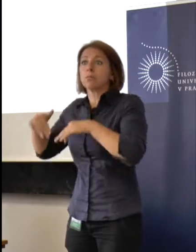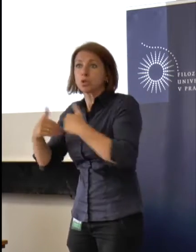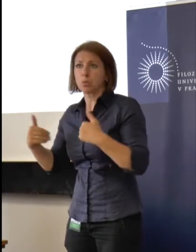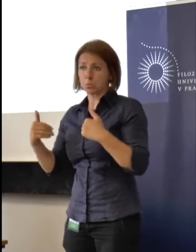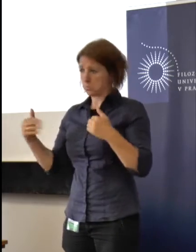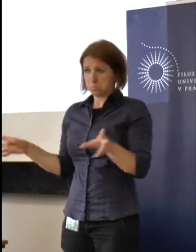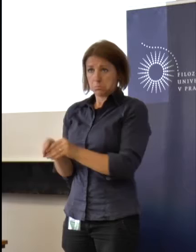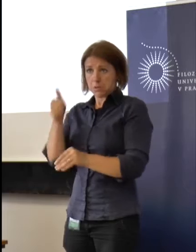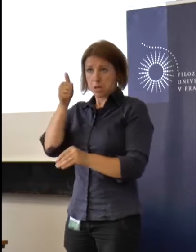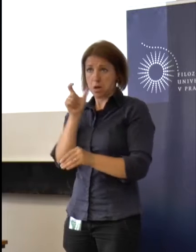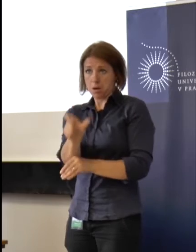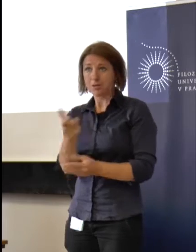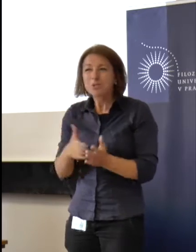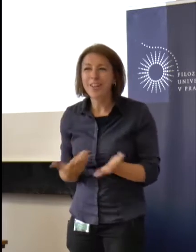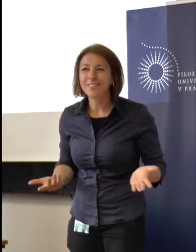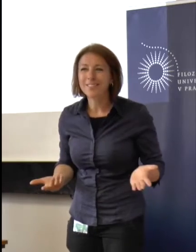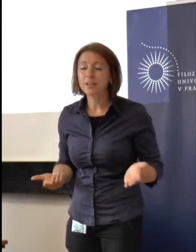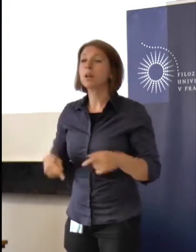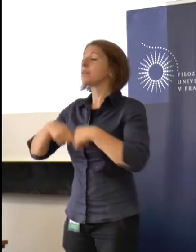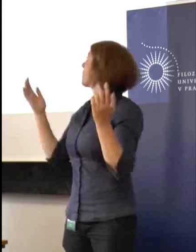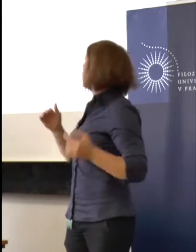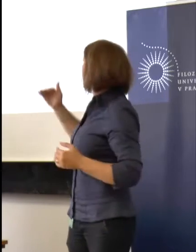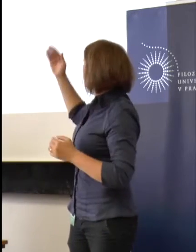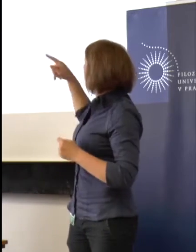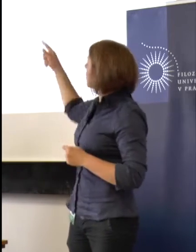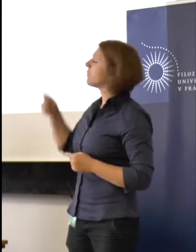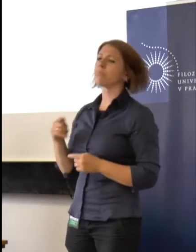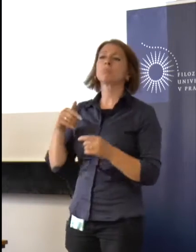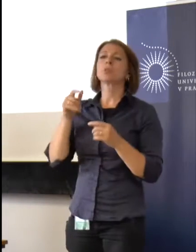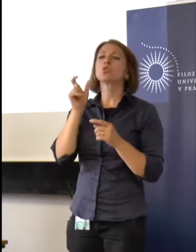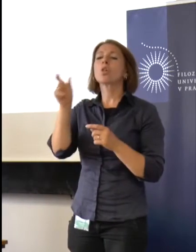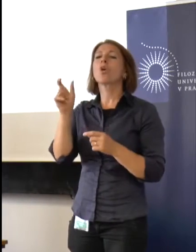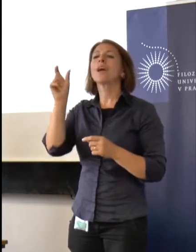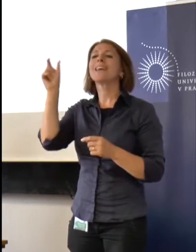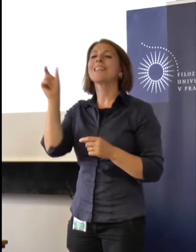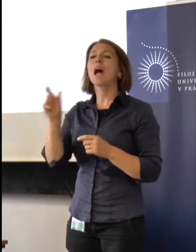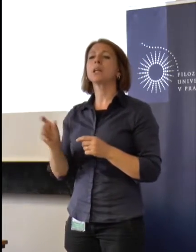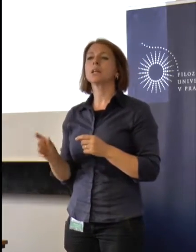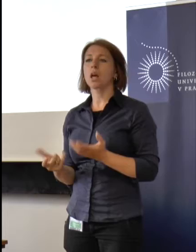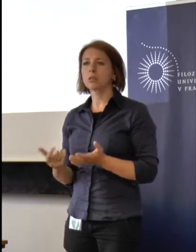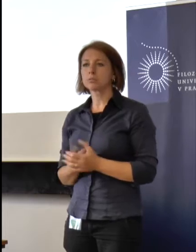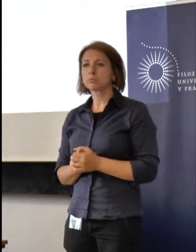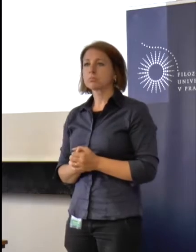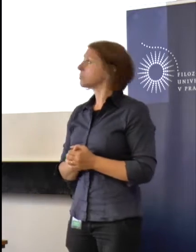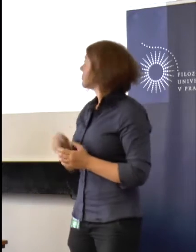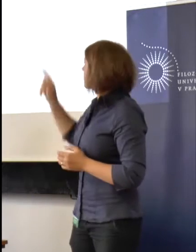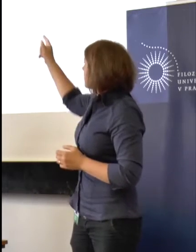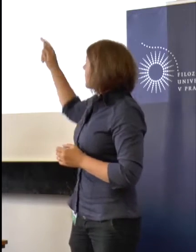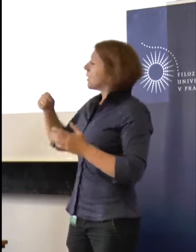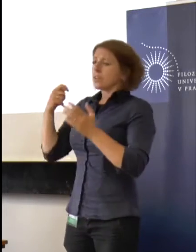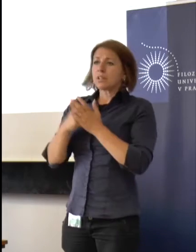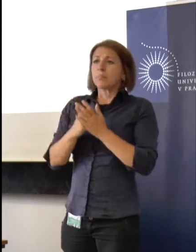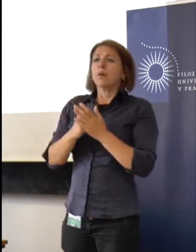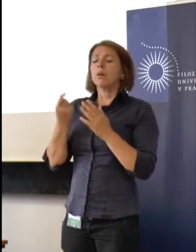that in Italian there is no difference between Treppe and Leiter, between Scala, they only have Scala. But however, this does not mean that the